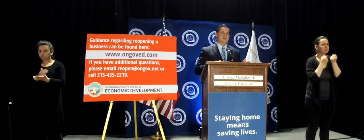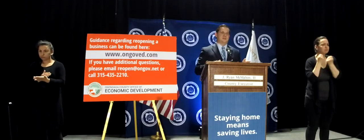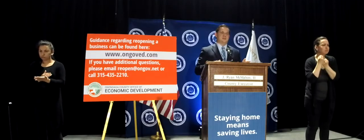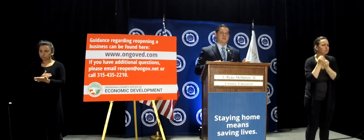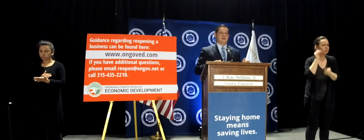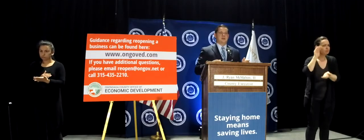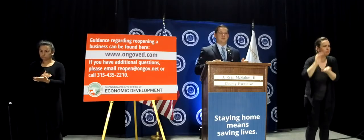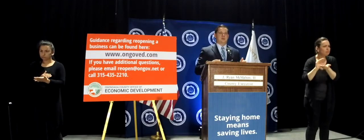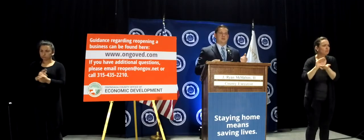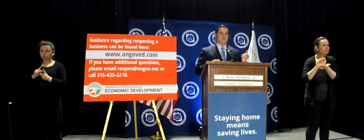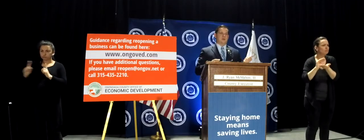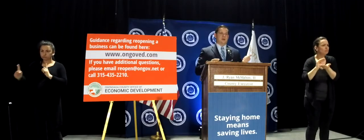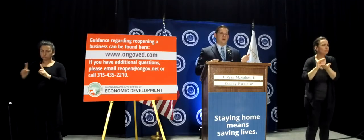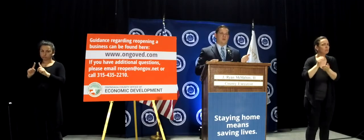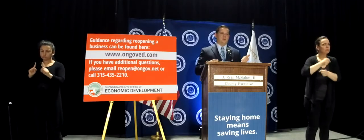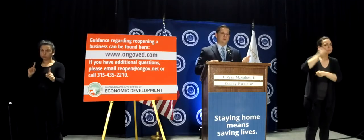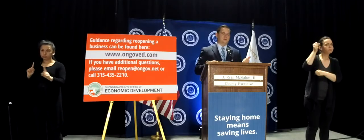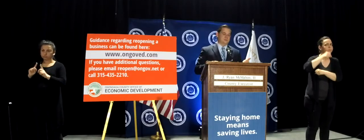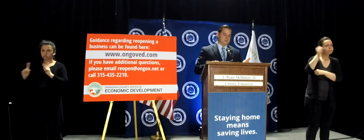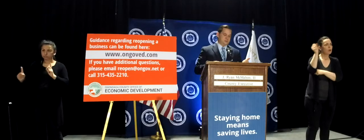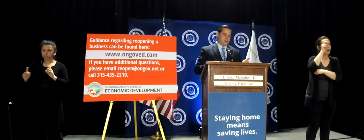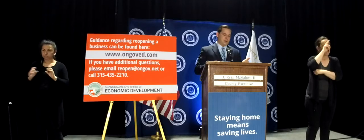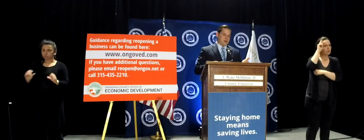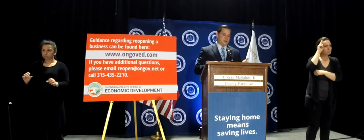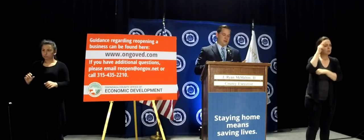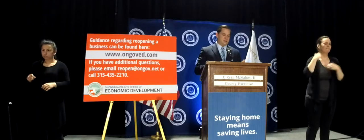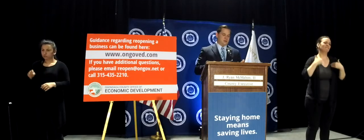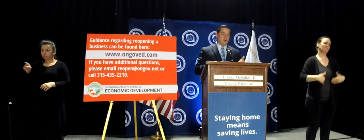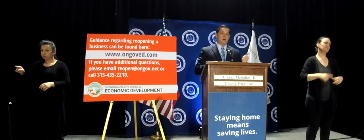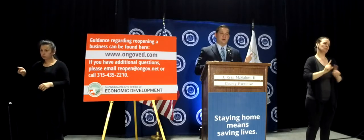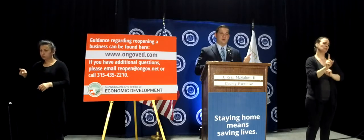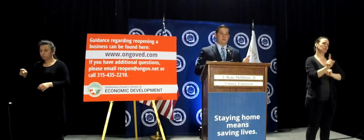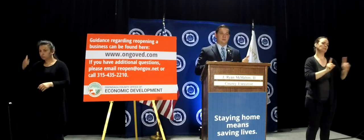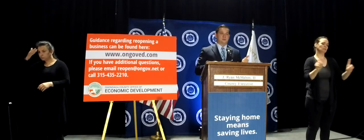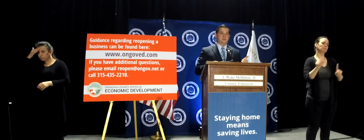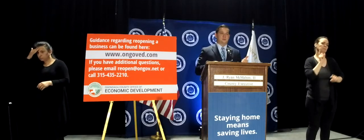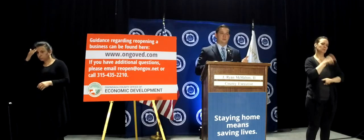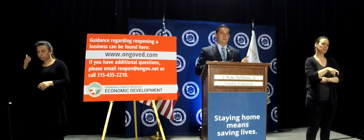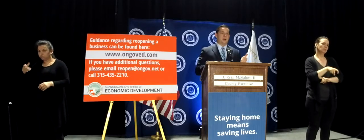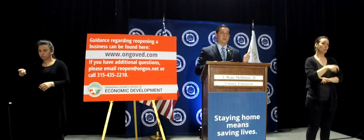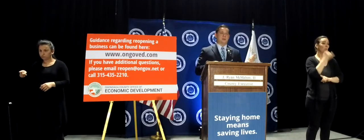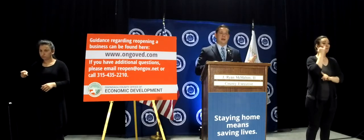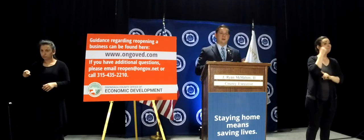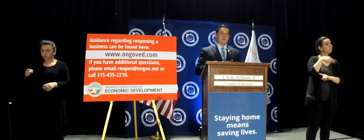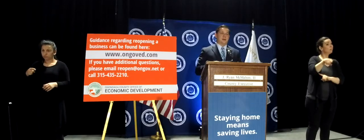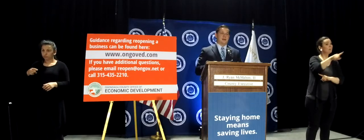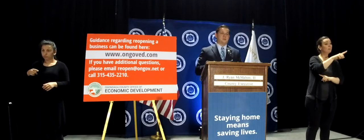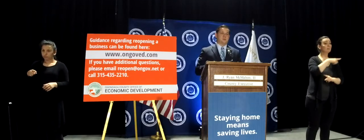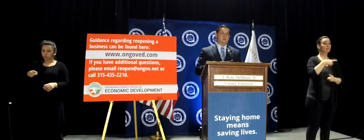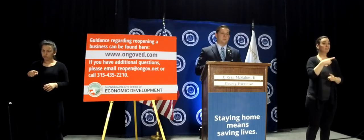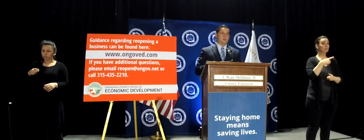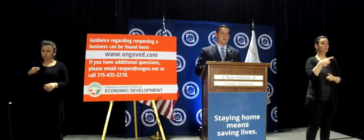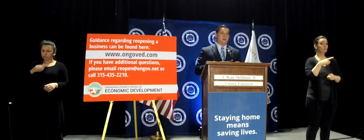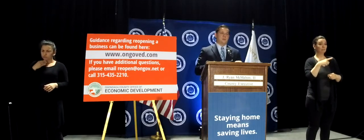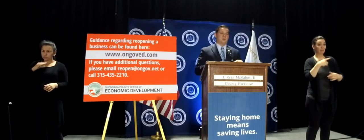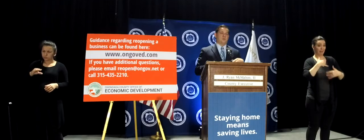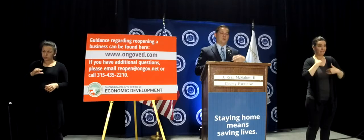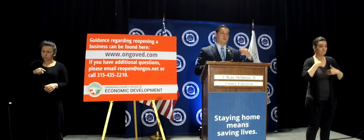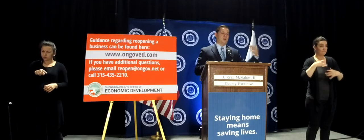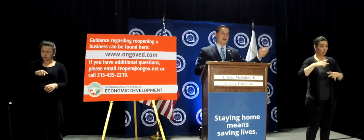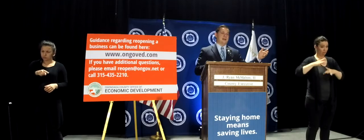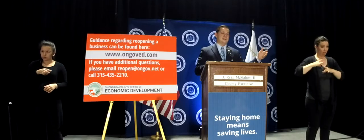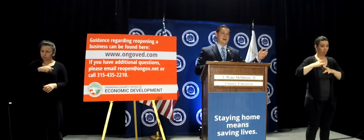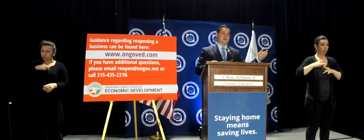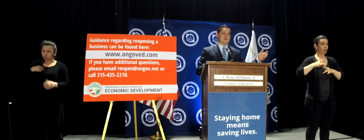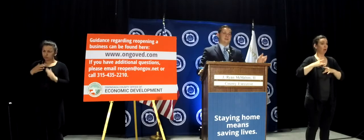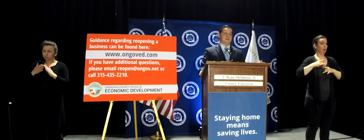physical distance. Because if you get COVID and you're younger, you're probably not going to be in the hospital. But if one of